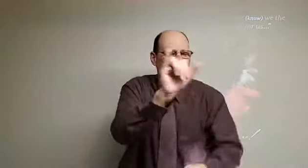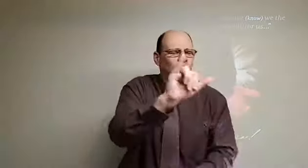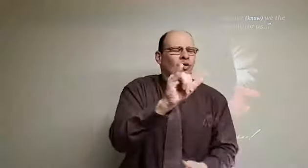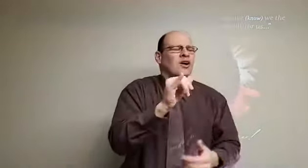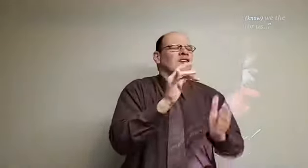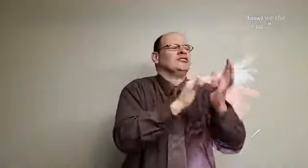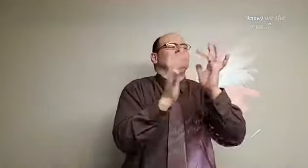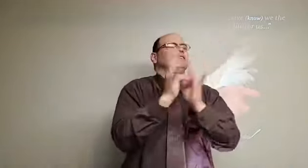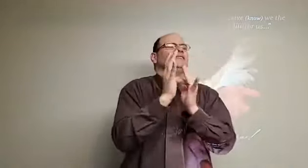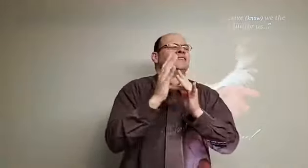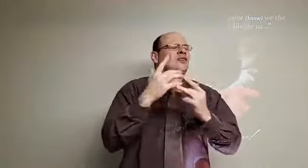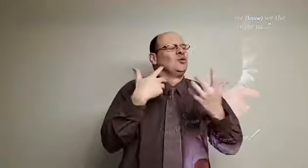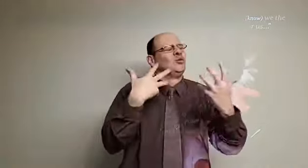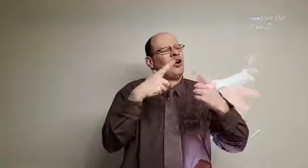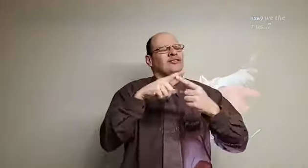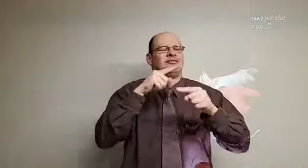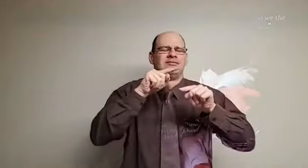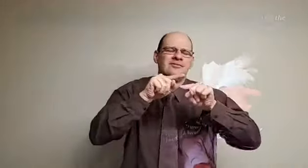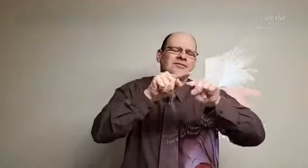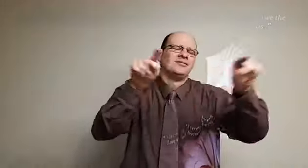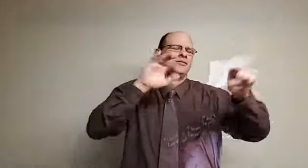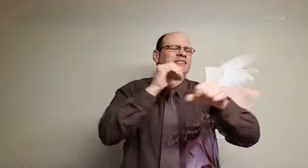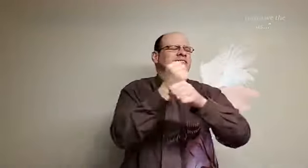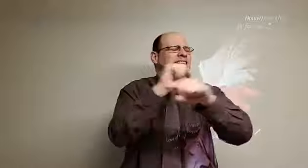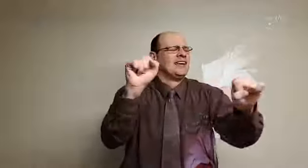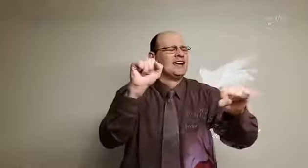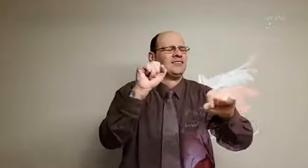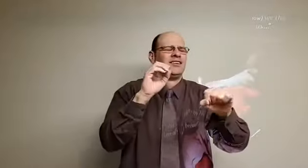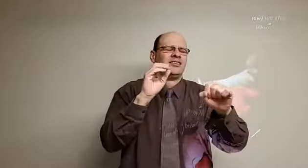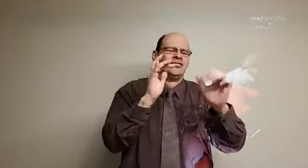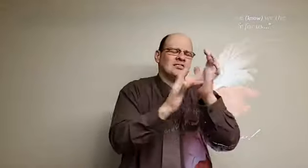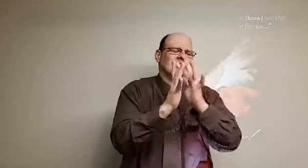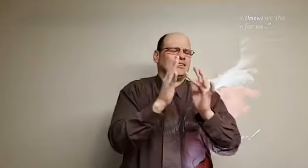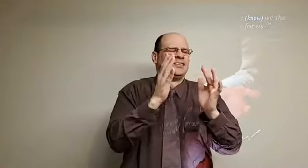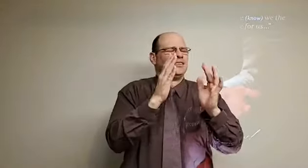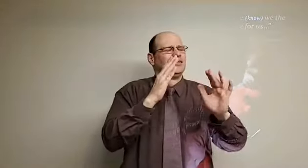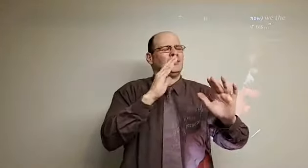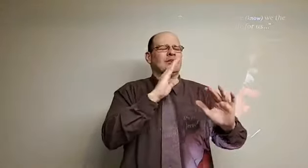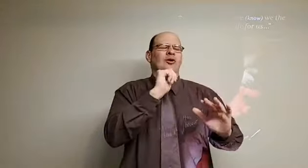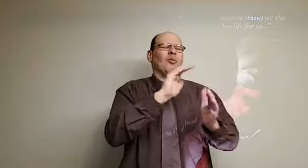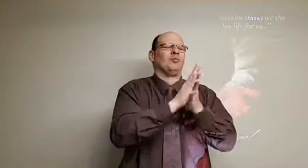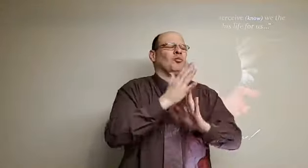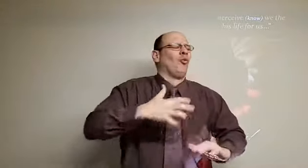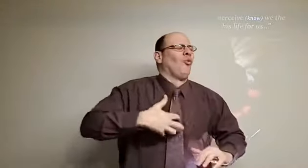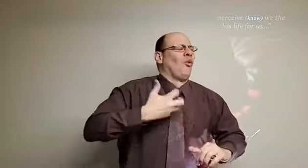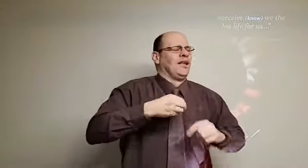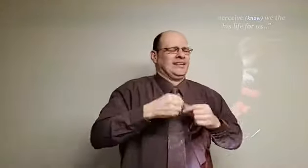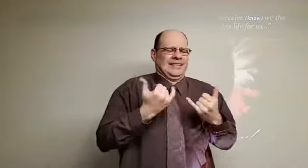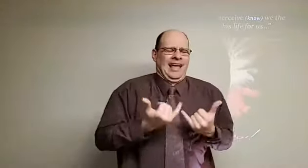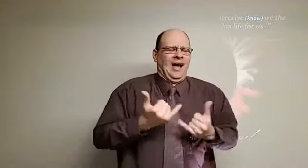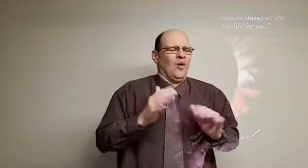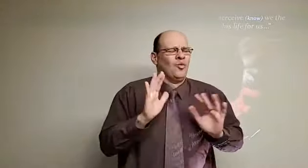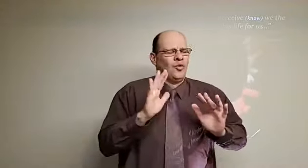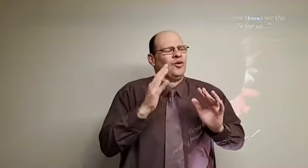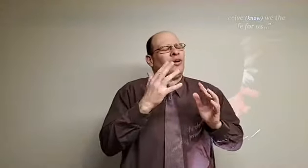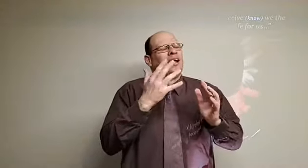the same thing not just to me that they would have the revelation that they would receive salvation Lord that we